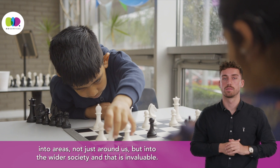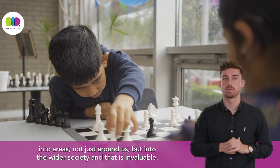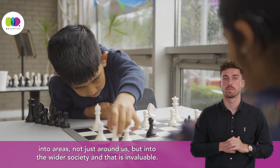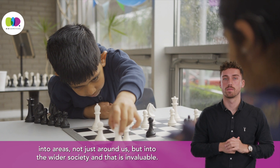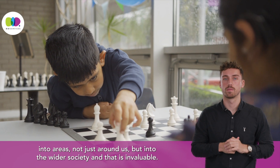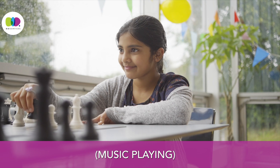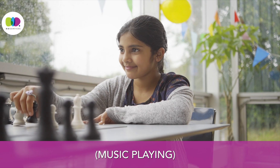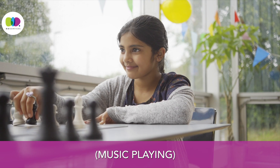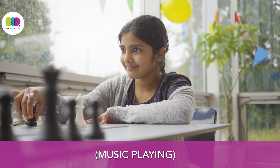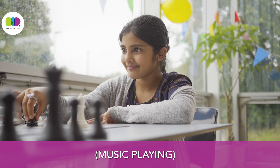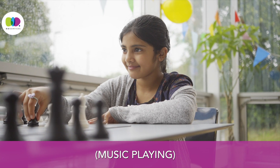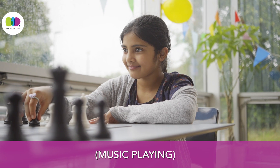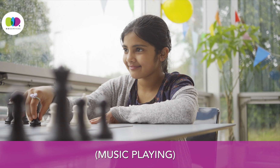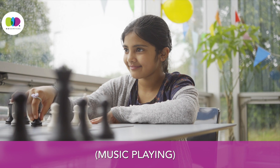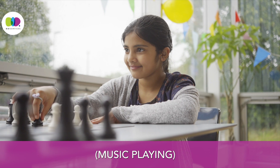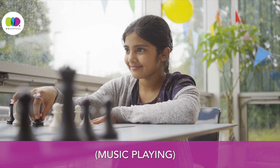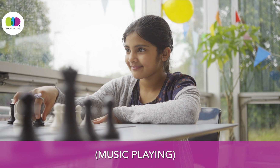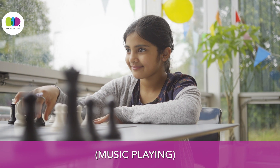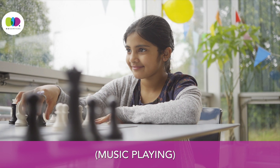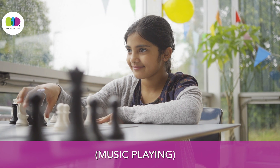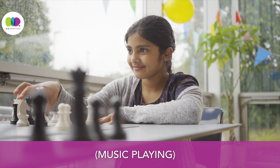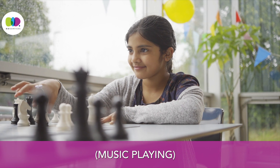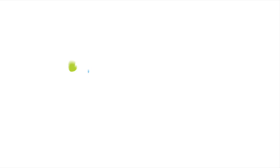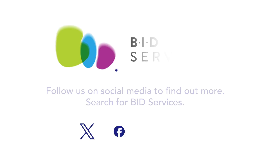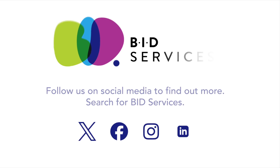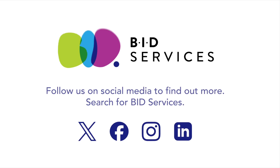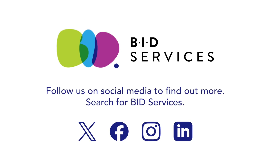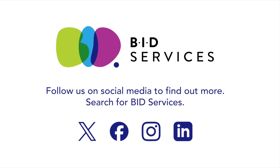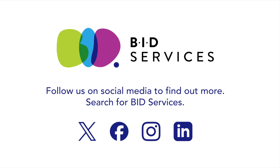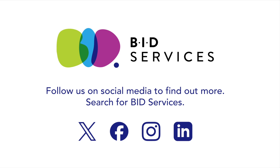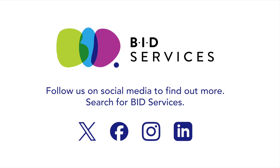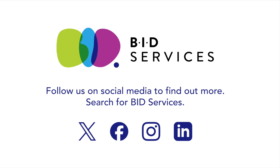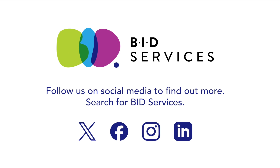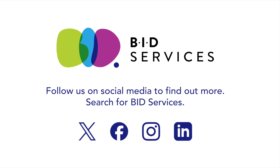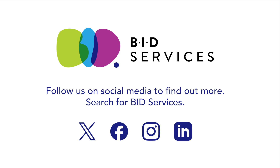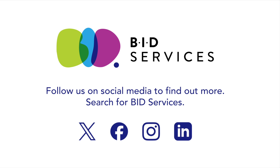invaluable. 2 children playing chess. Follow us on social media to find out more.